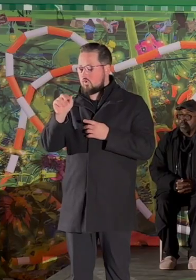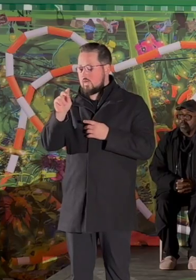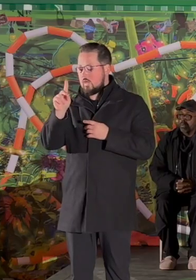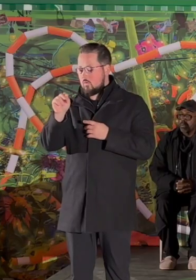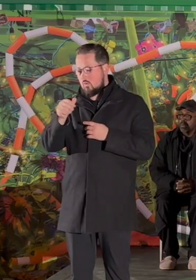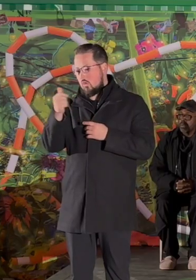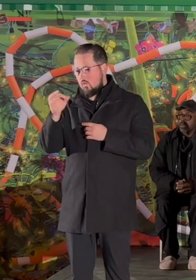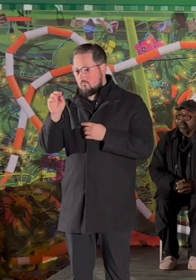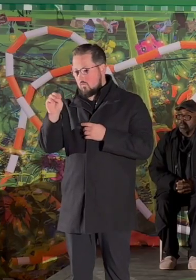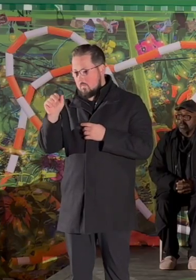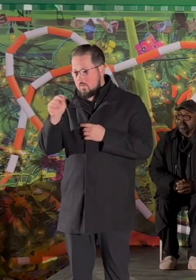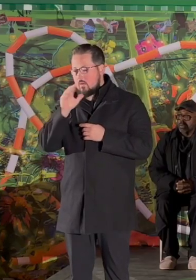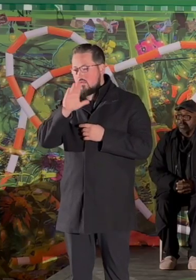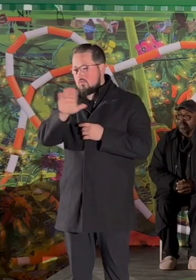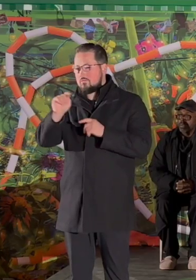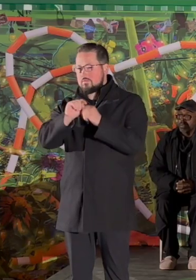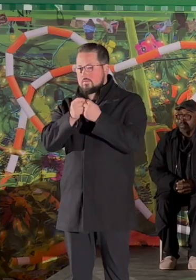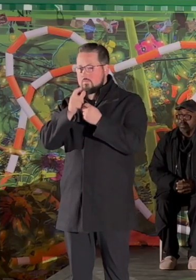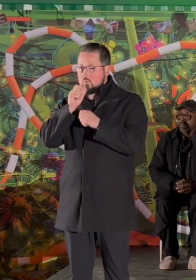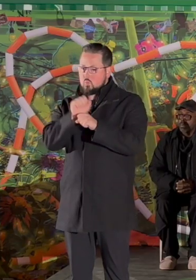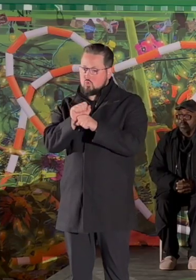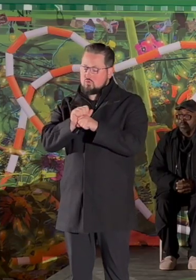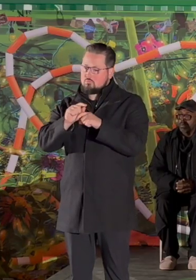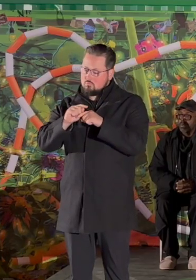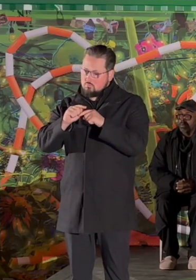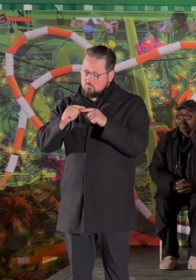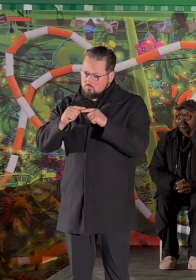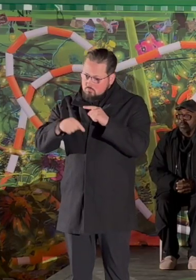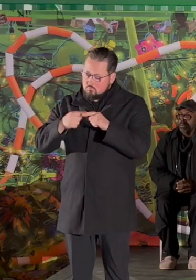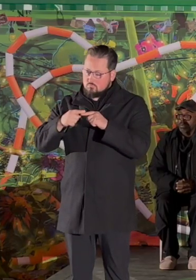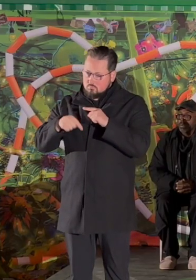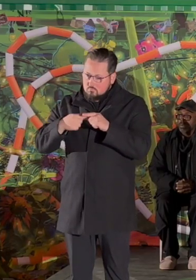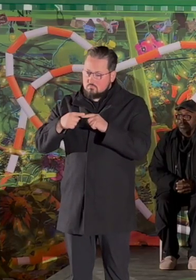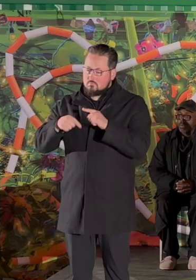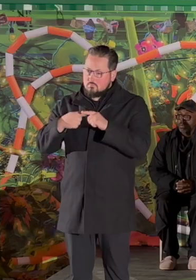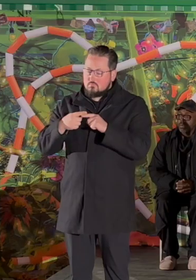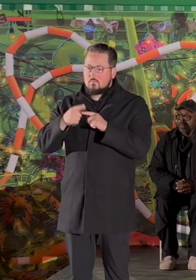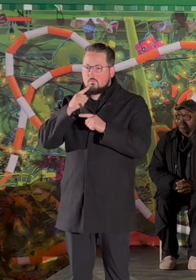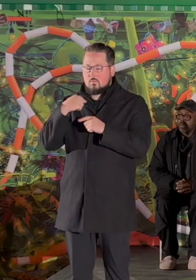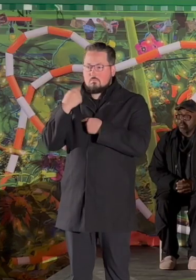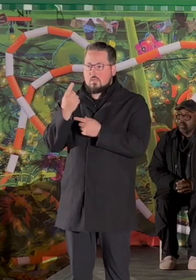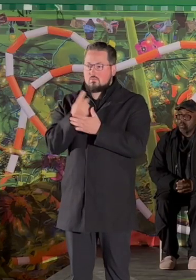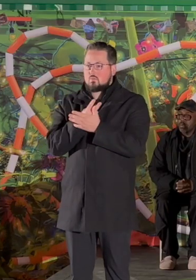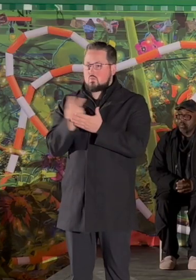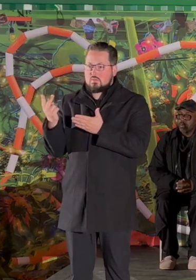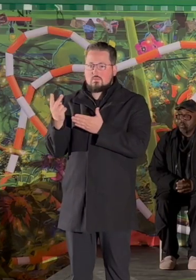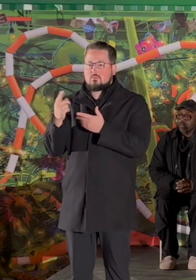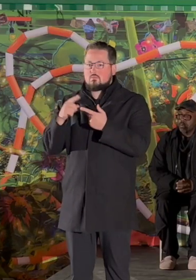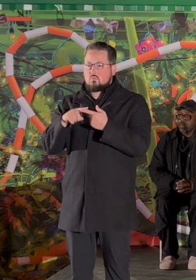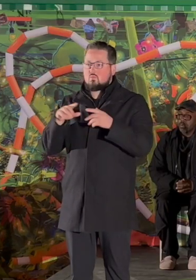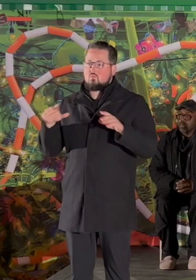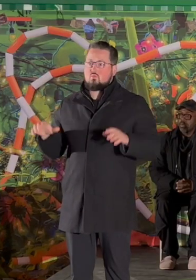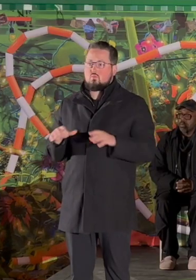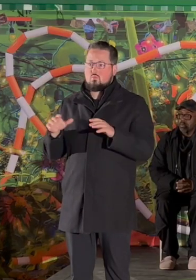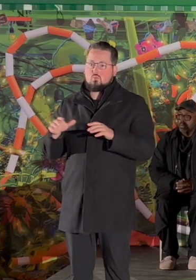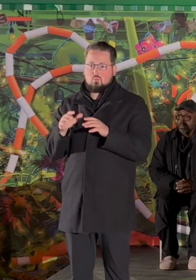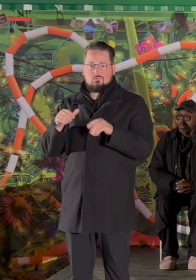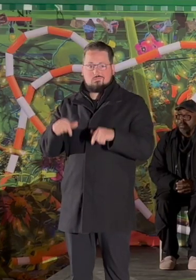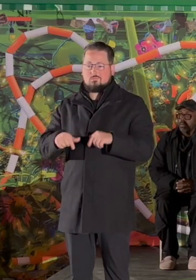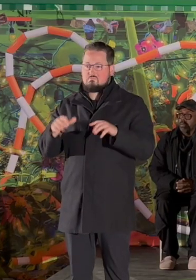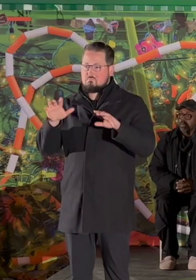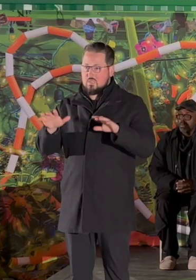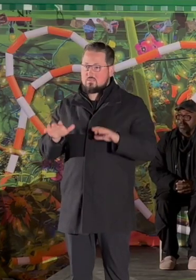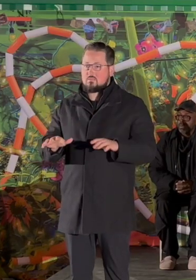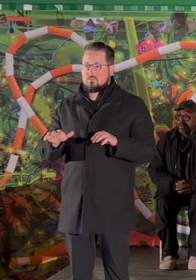their team who worked around the clock, literally, for the last 2 weeks to deliver this remarkable